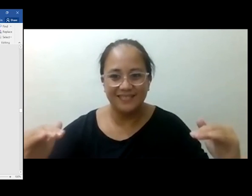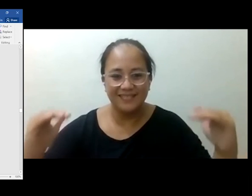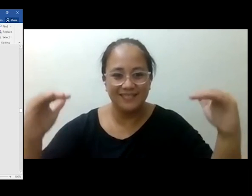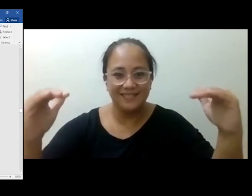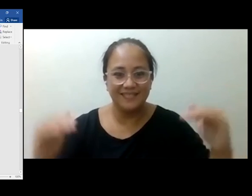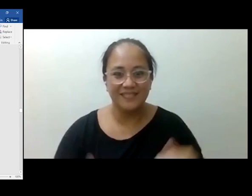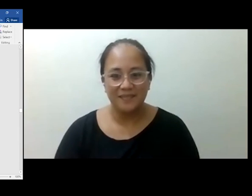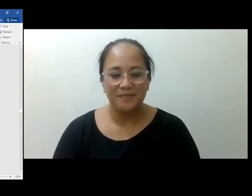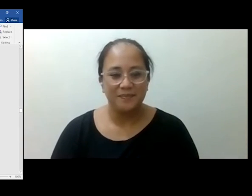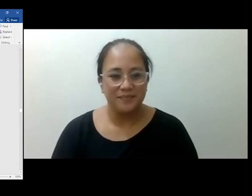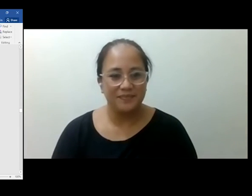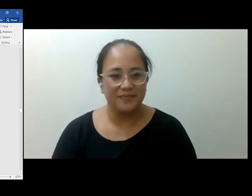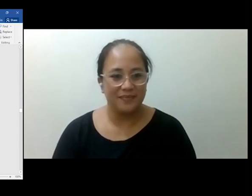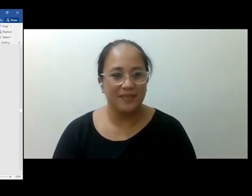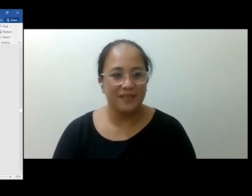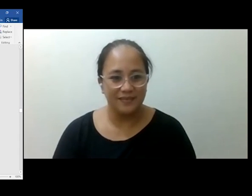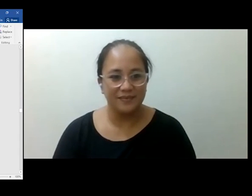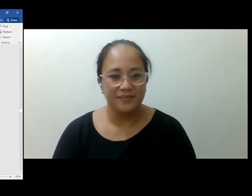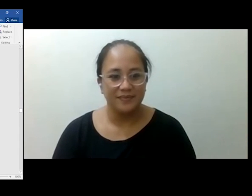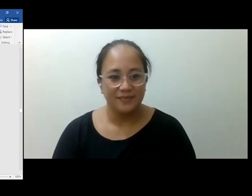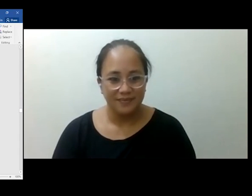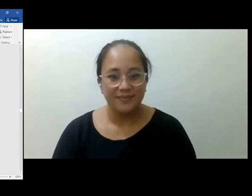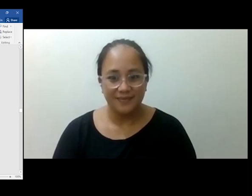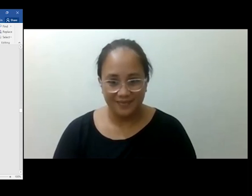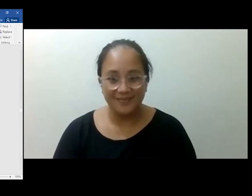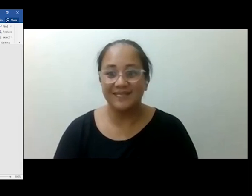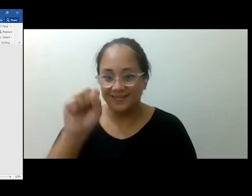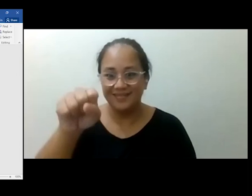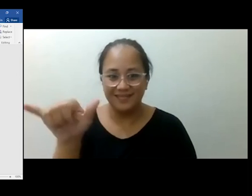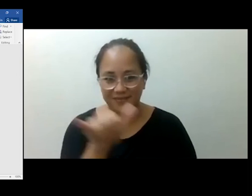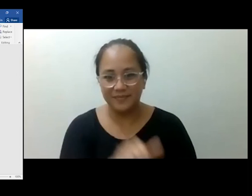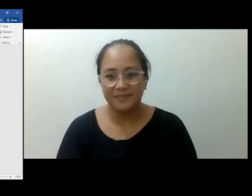Okay, so just do the same for the other one. Yeah.